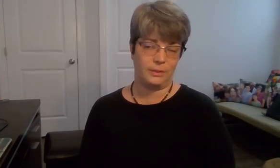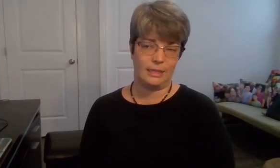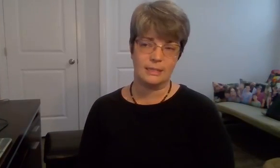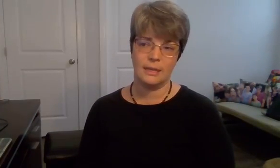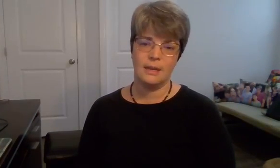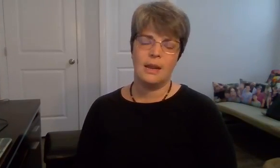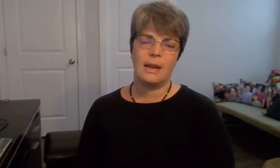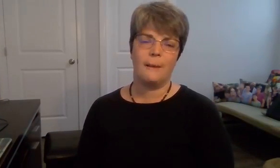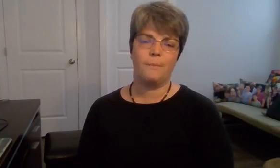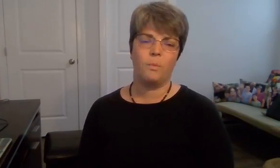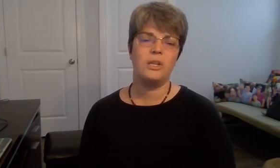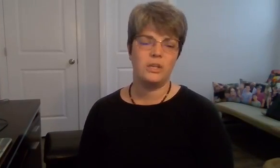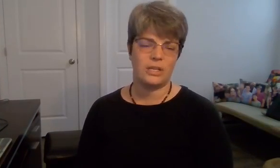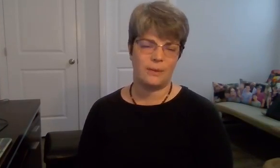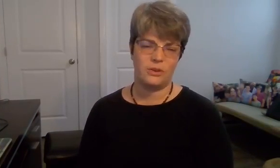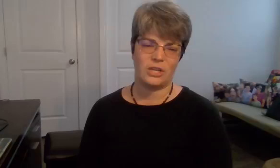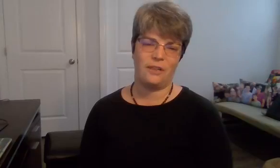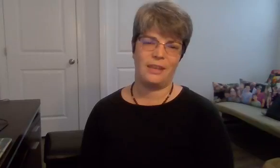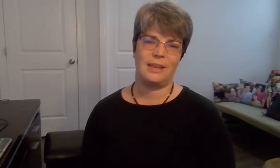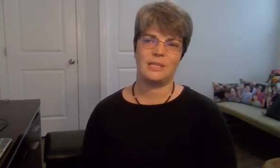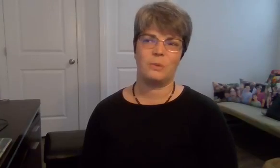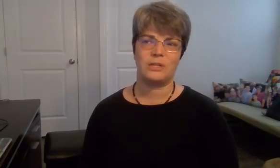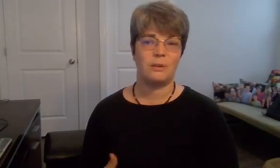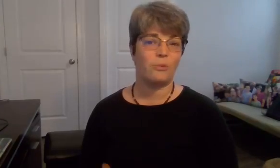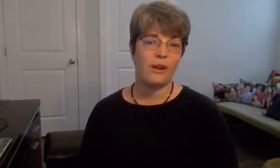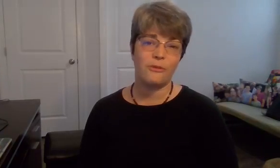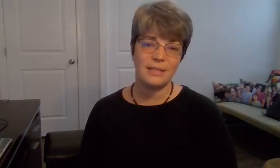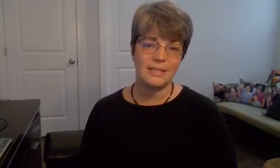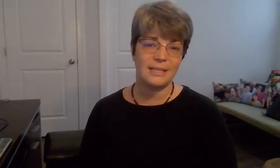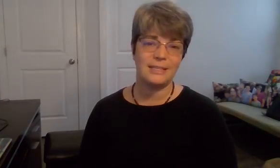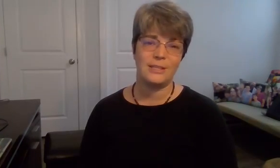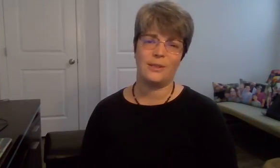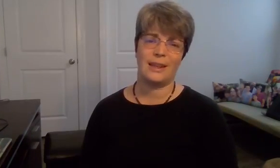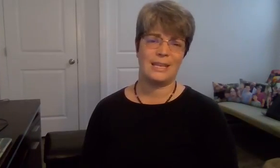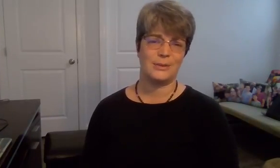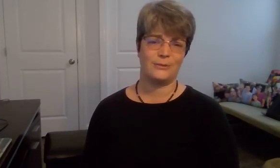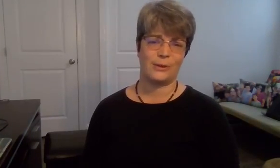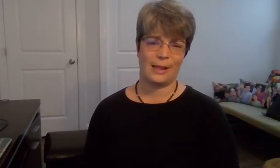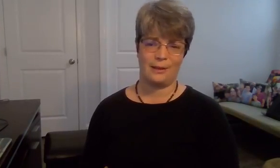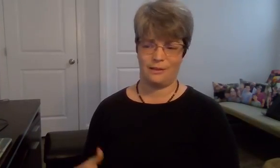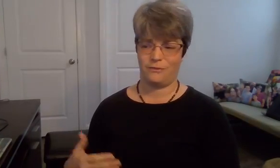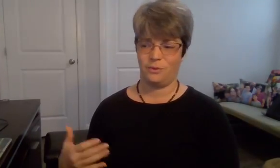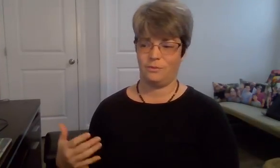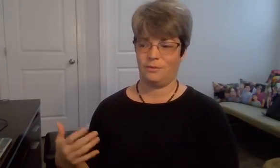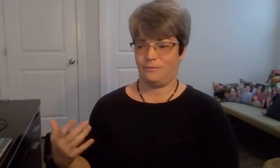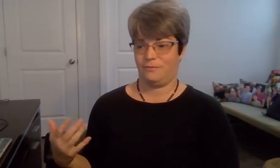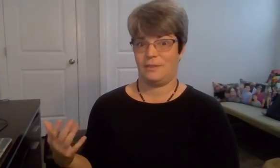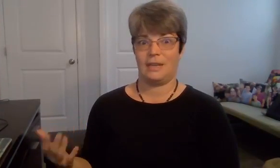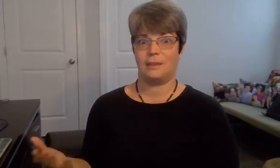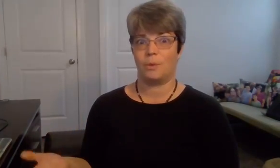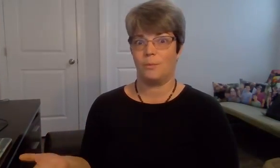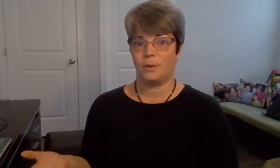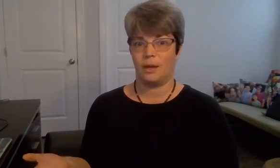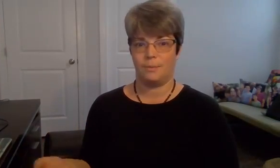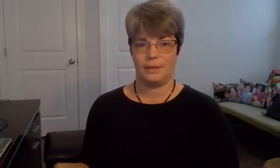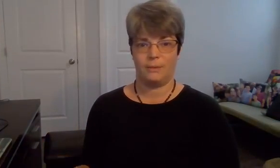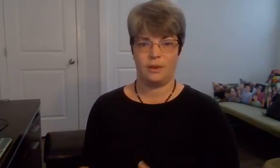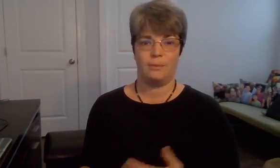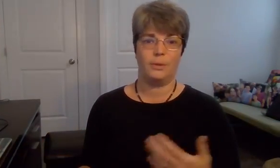needs. When you can sign with your child, they can express their preferences. A lot of kids will fall out if they get the purple cup and they wanted the blue